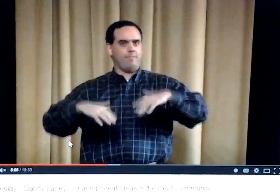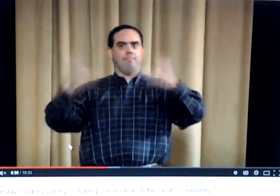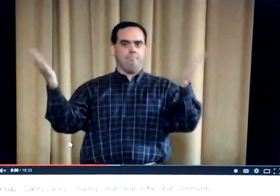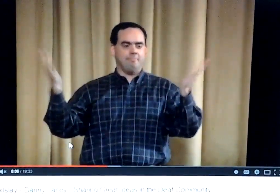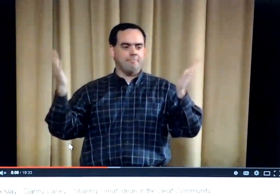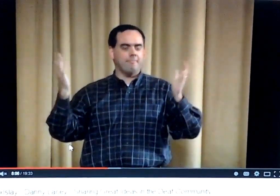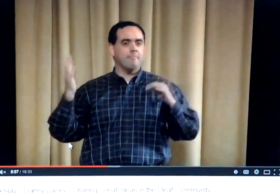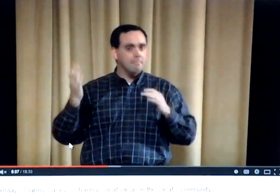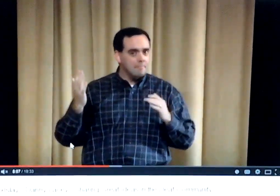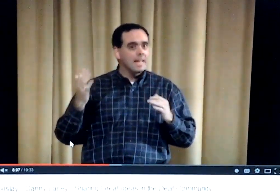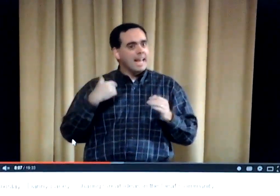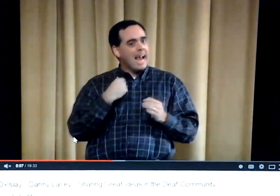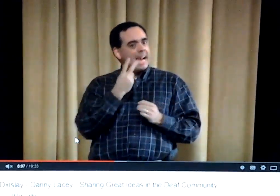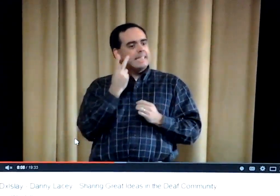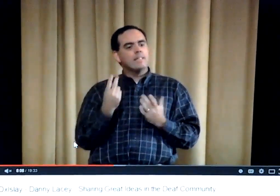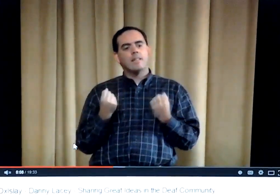new knowledge.